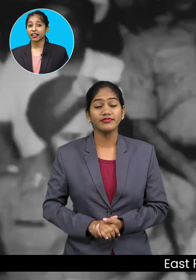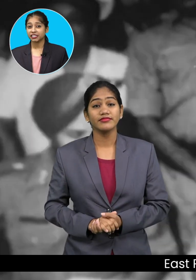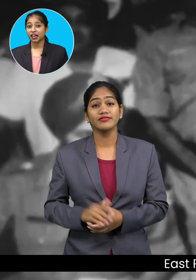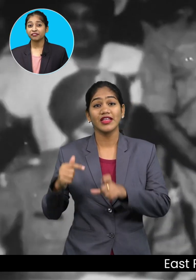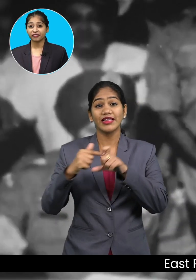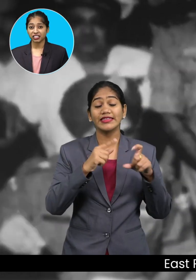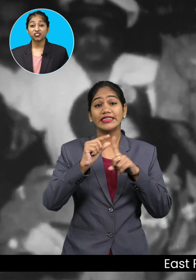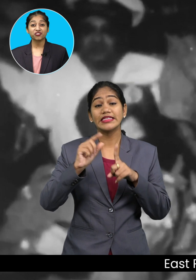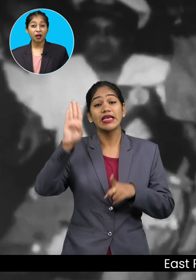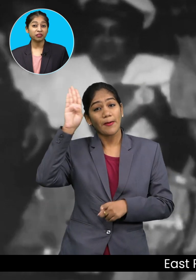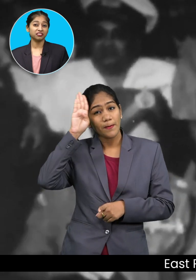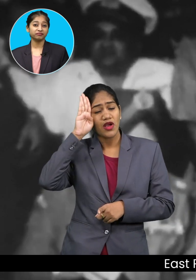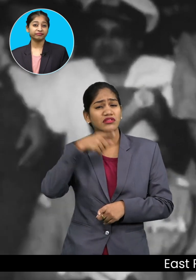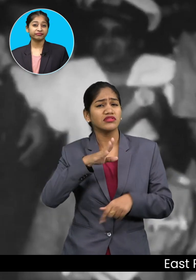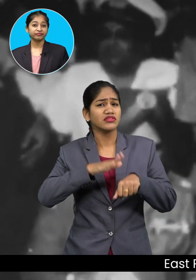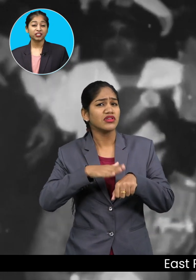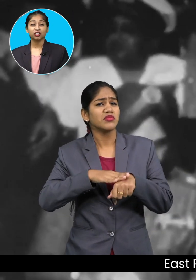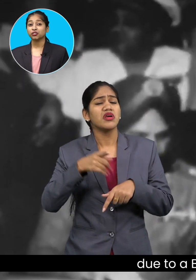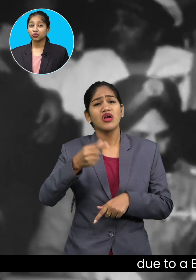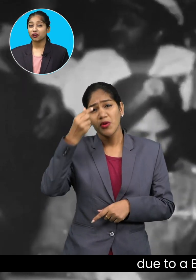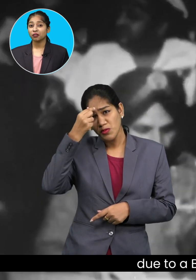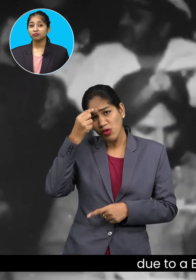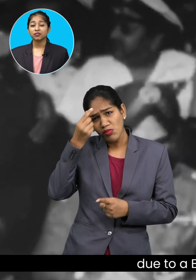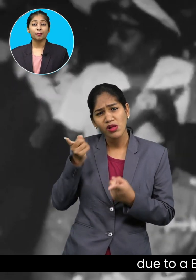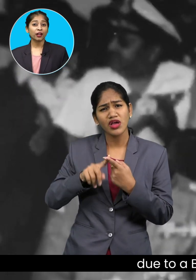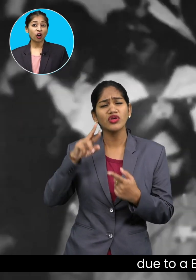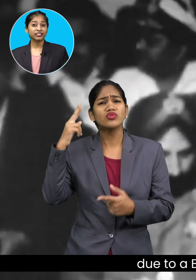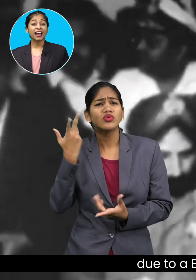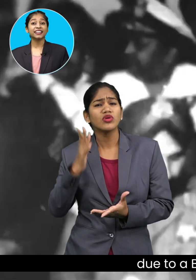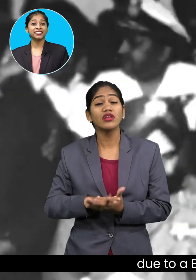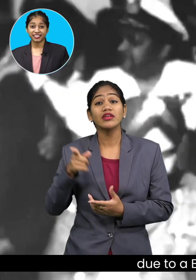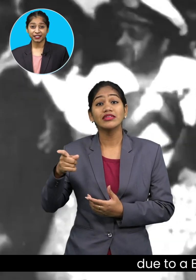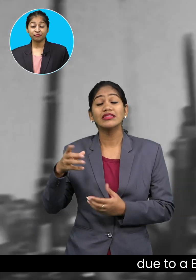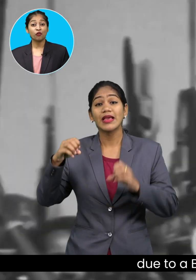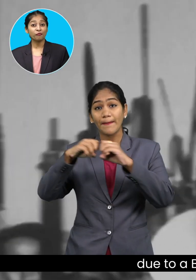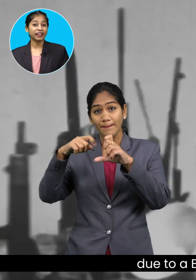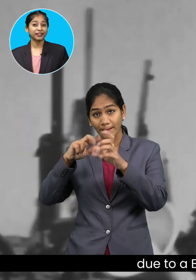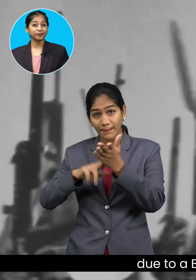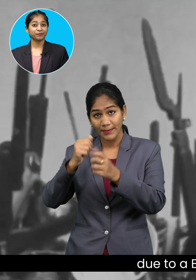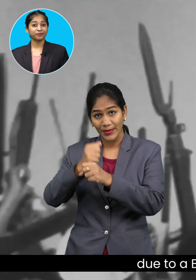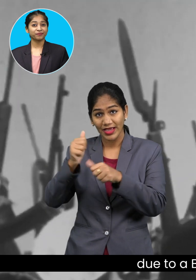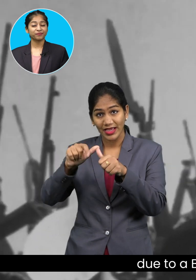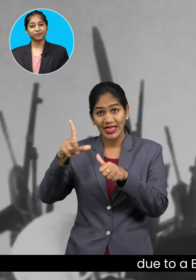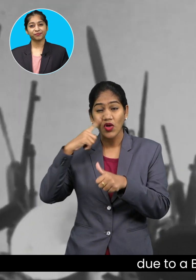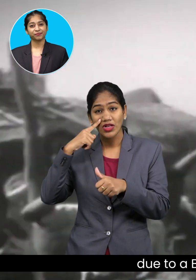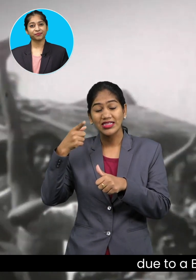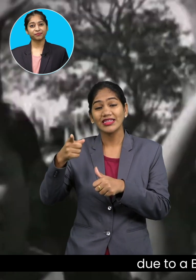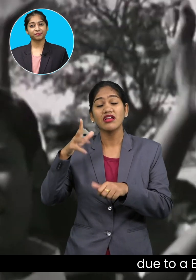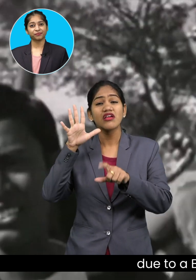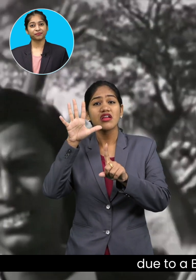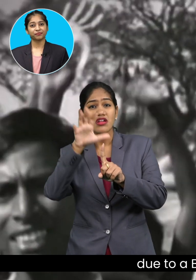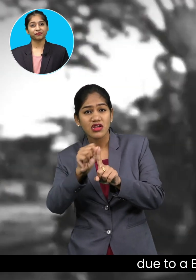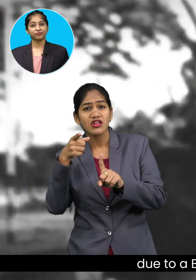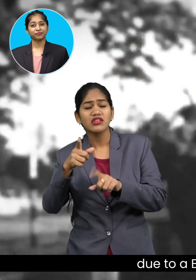East Pakistan faced trouble due to a Bengali identity movement.